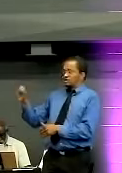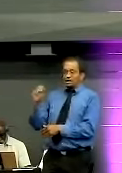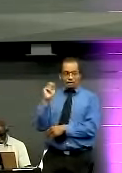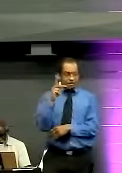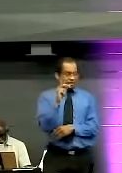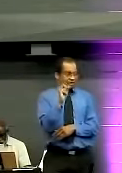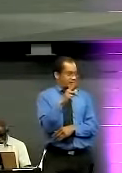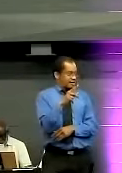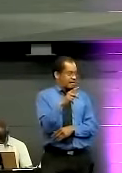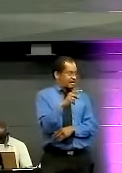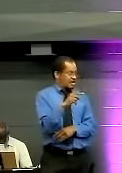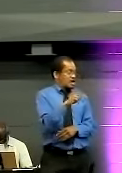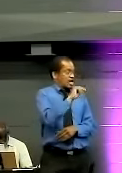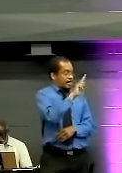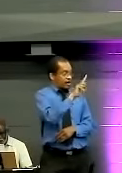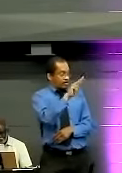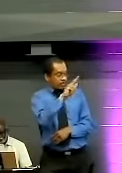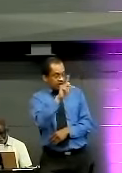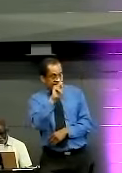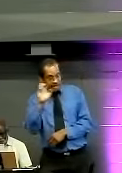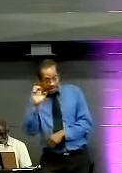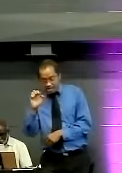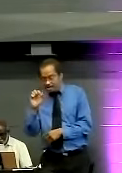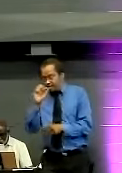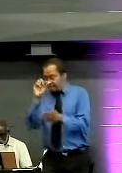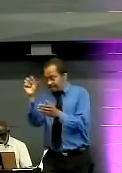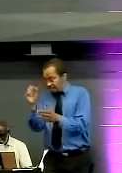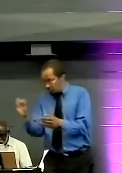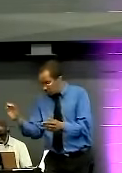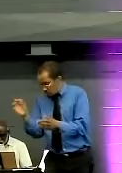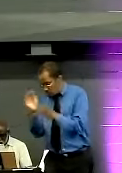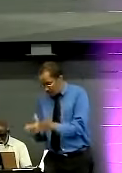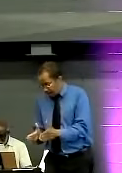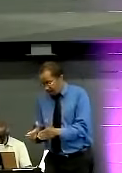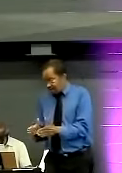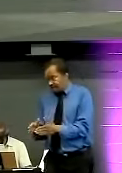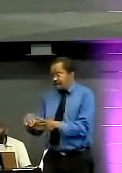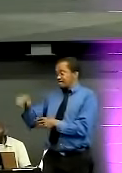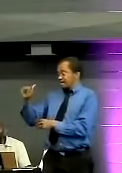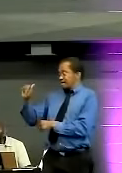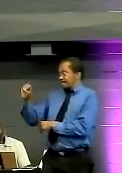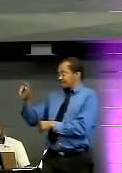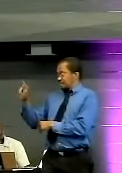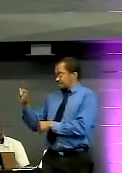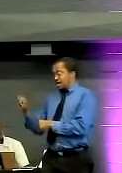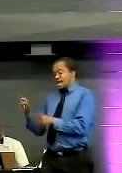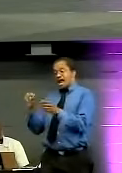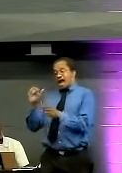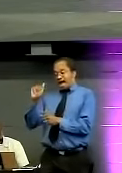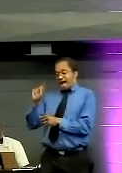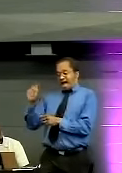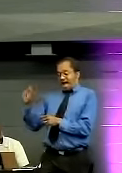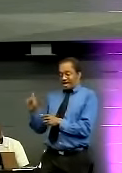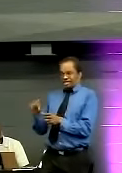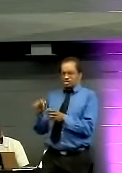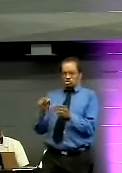Okay. So Luke is the writer of Acts. Acts is the recorder of